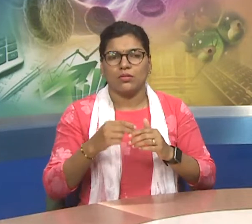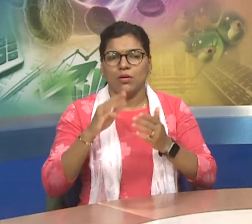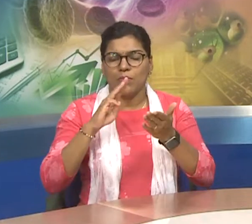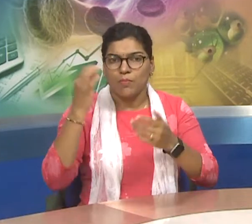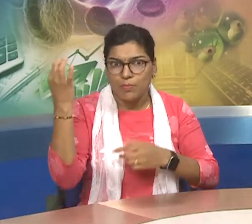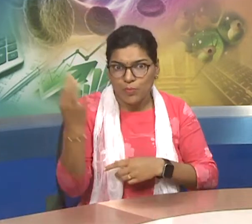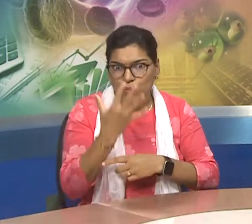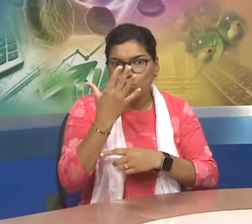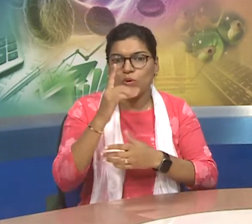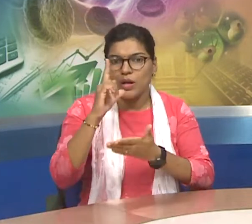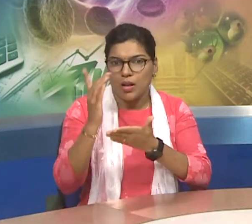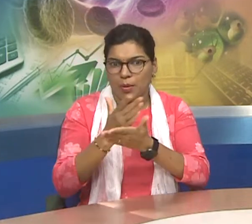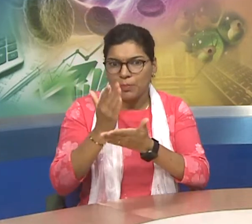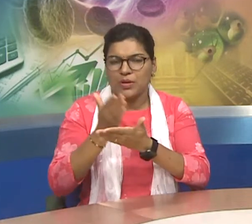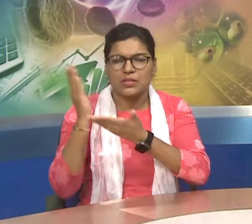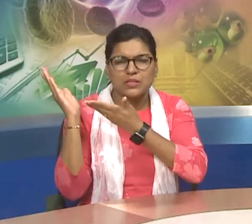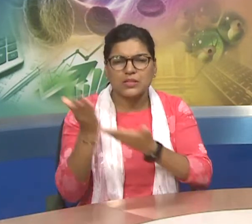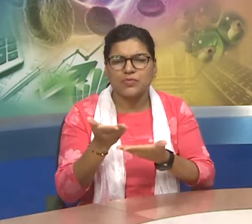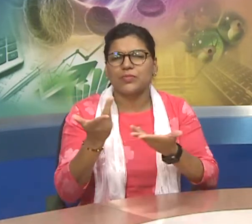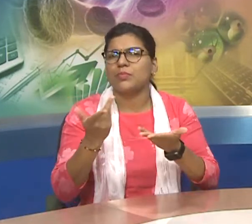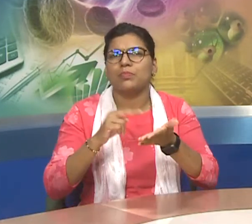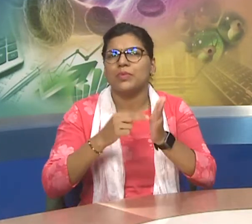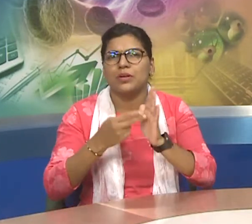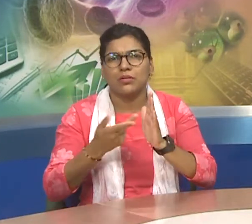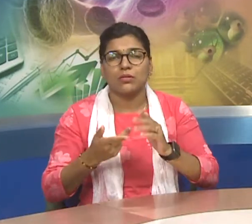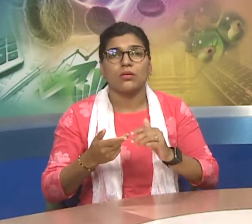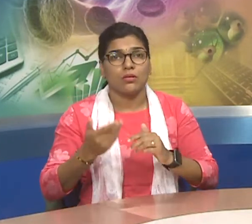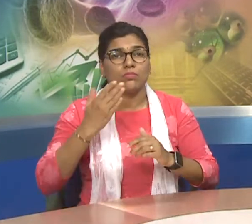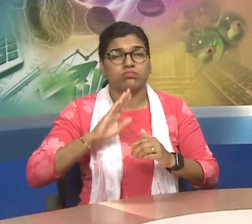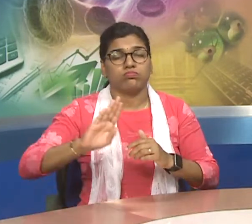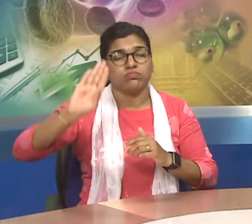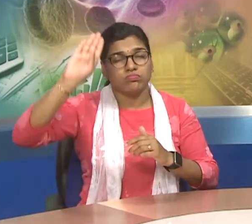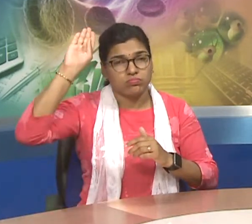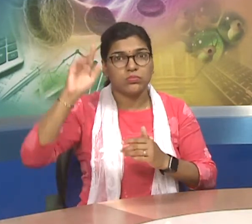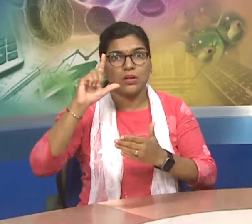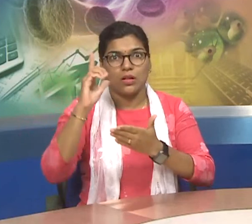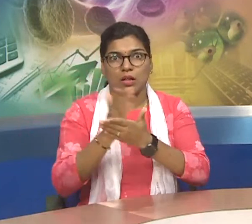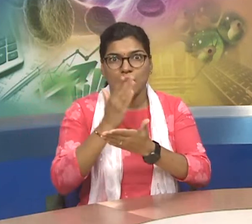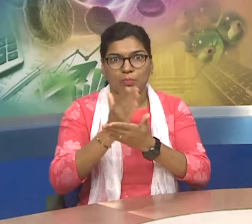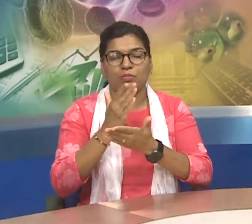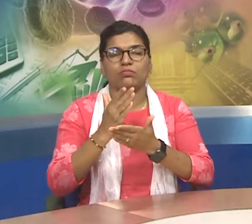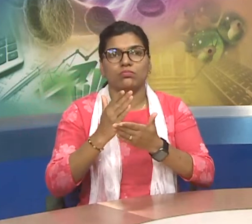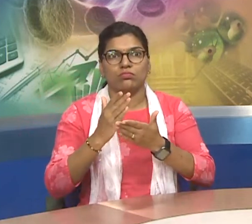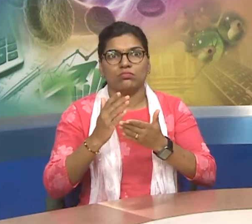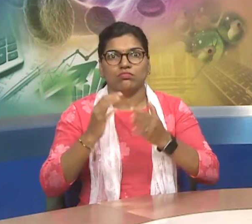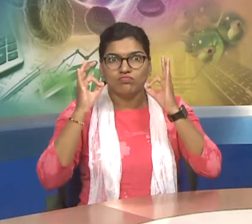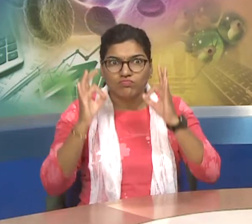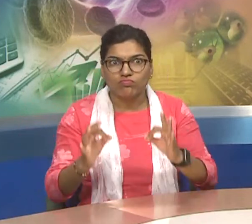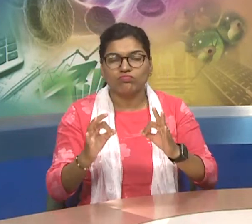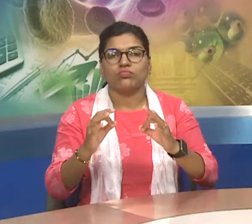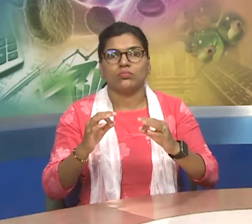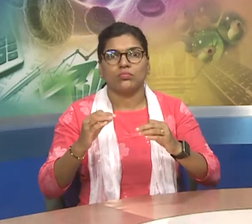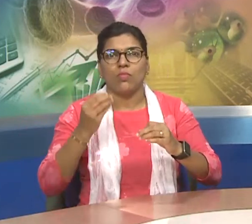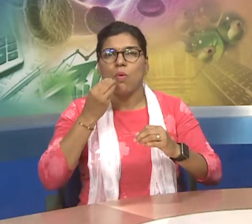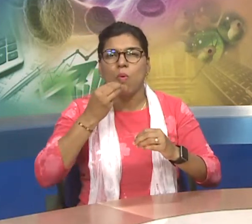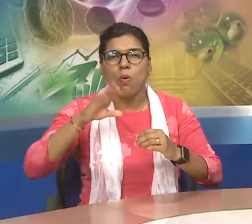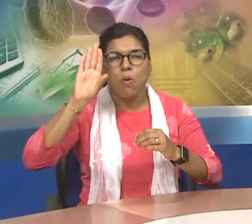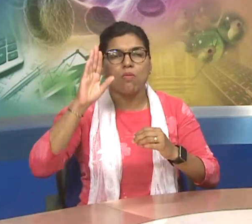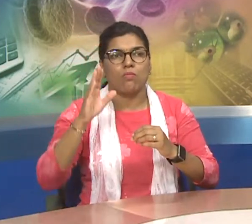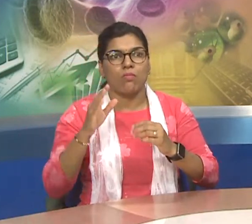So this is the name of our lesson. In this, we will be talking about modern library service.